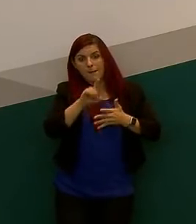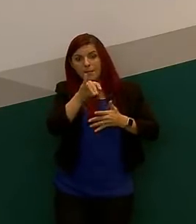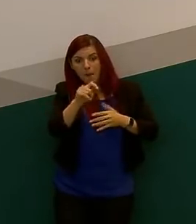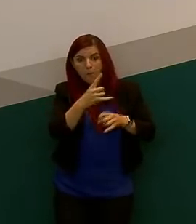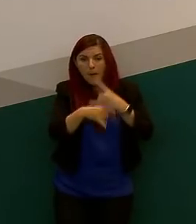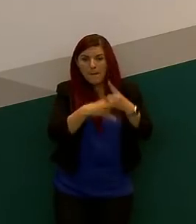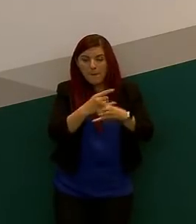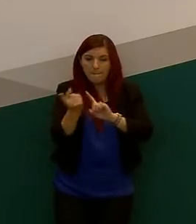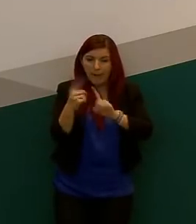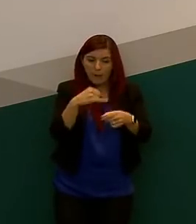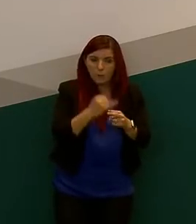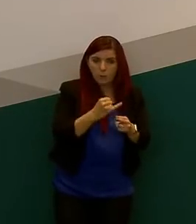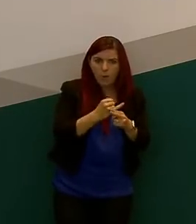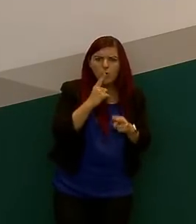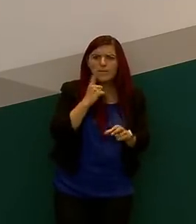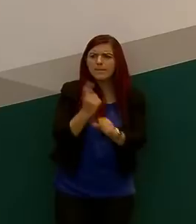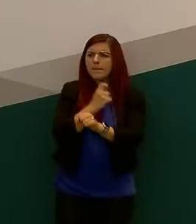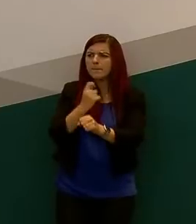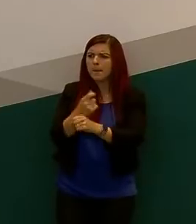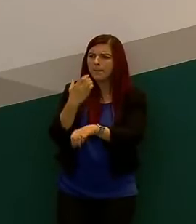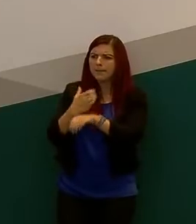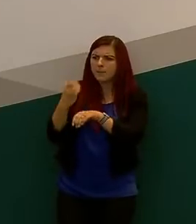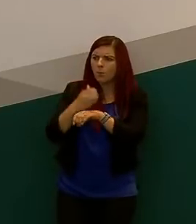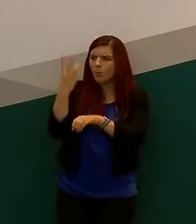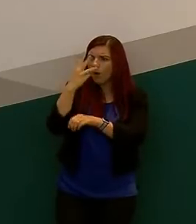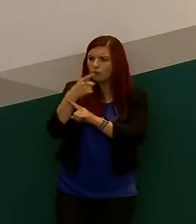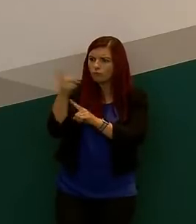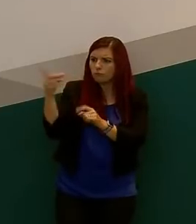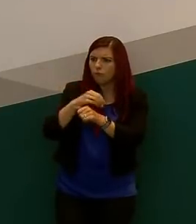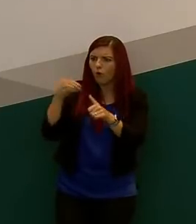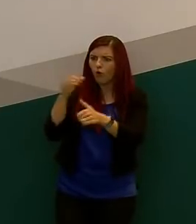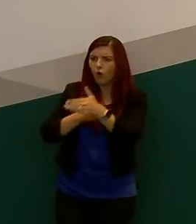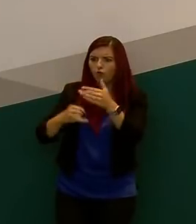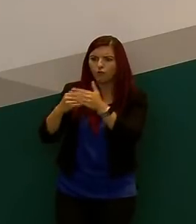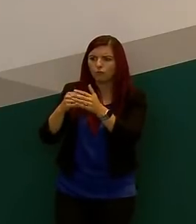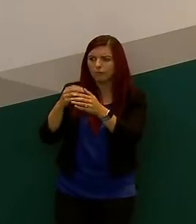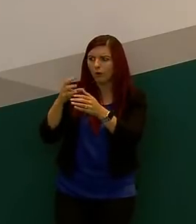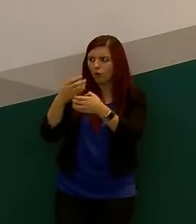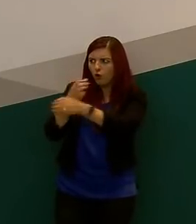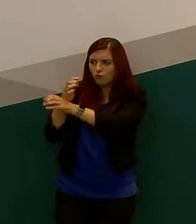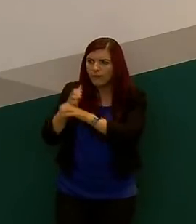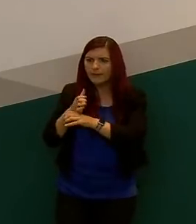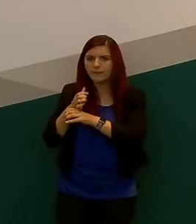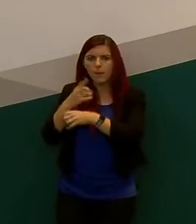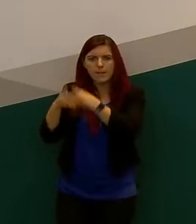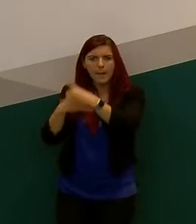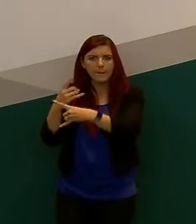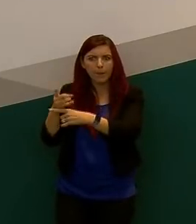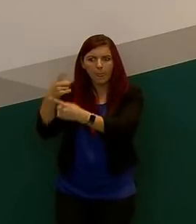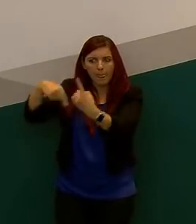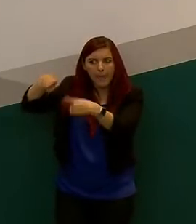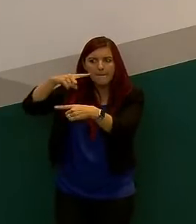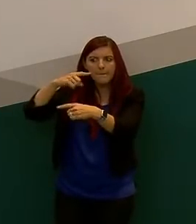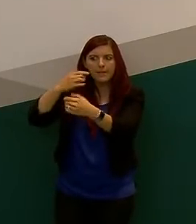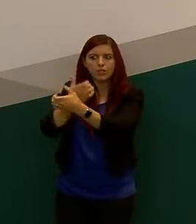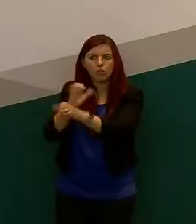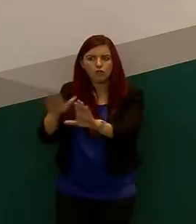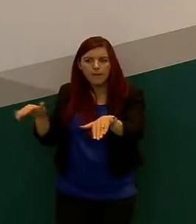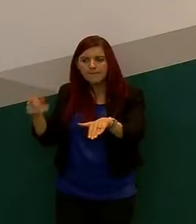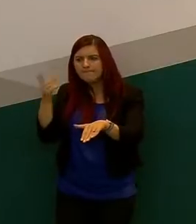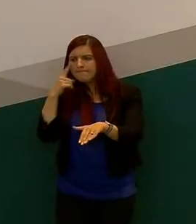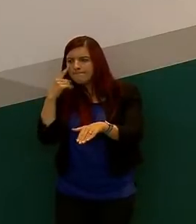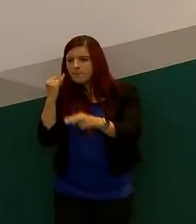also as we continue to look at the experience of other nations internationally around the issue of children,